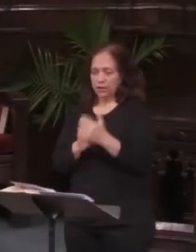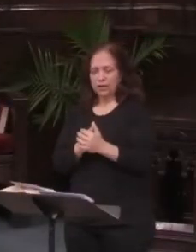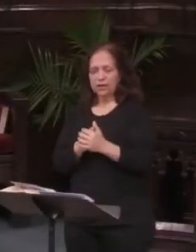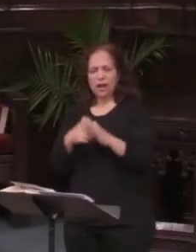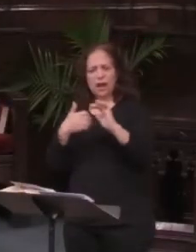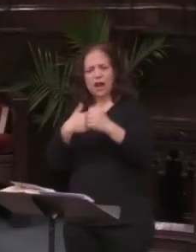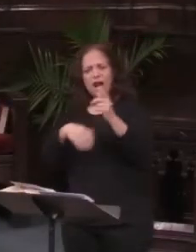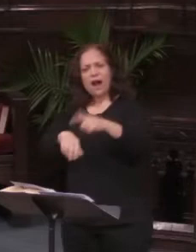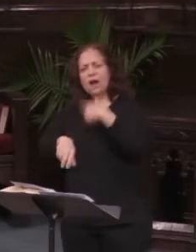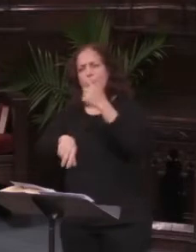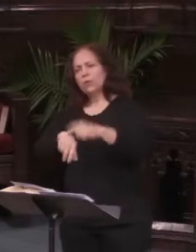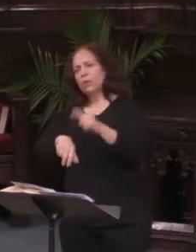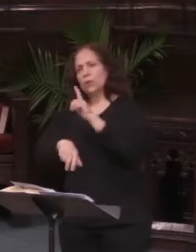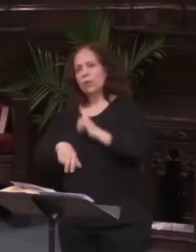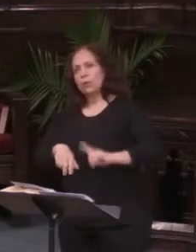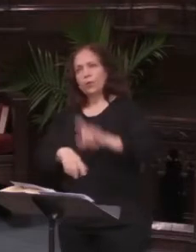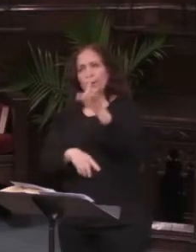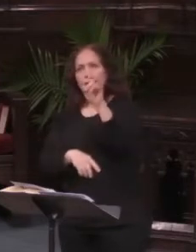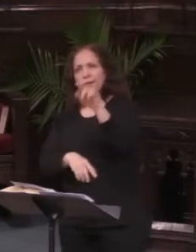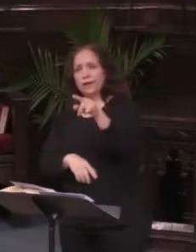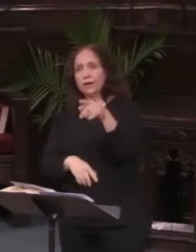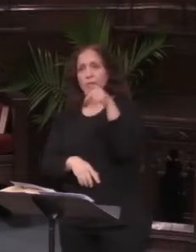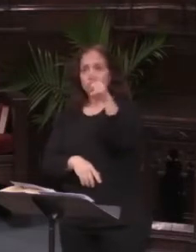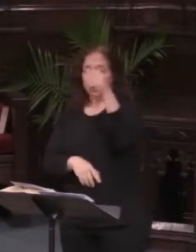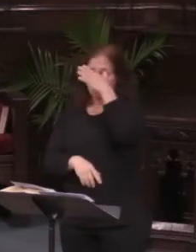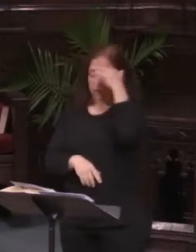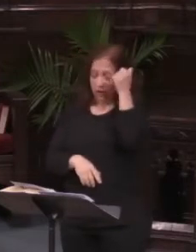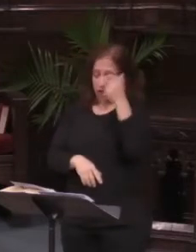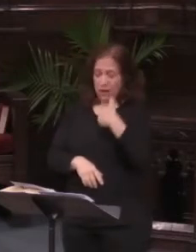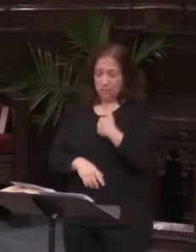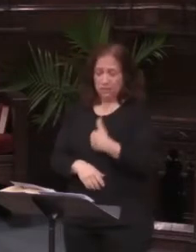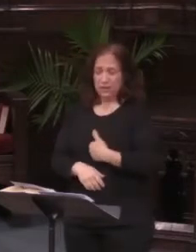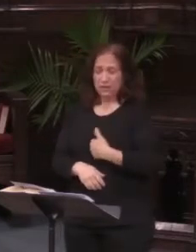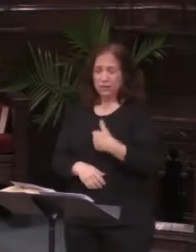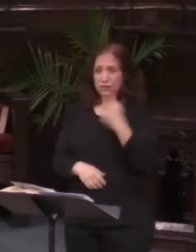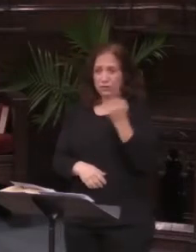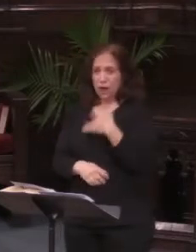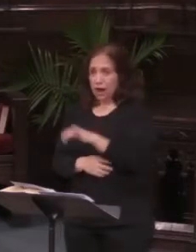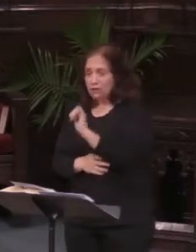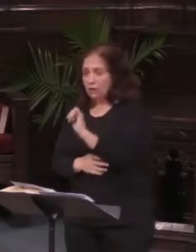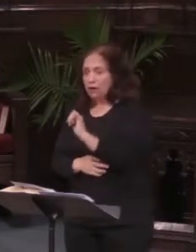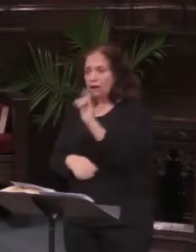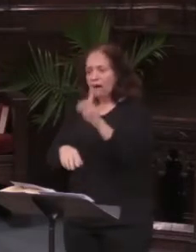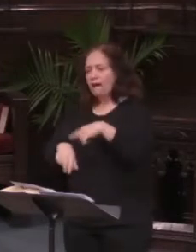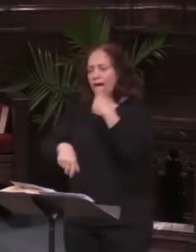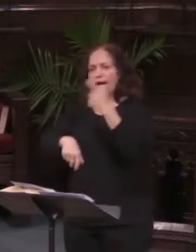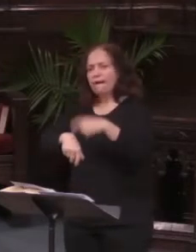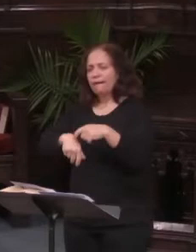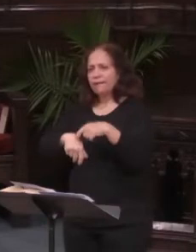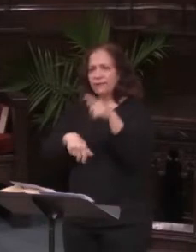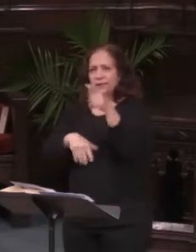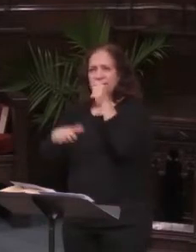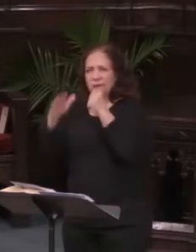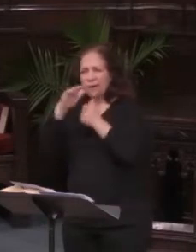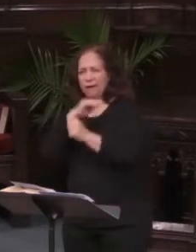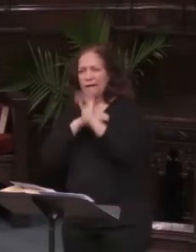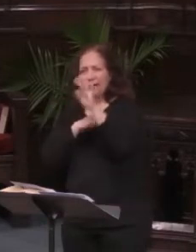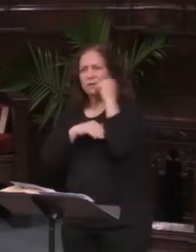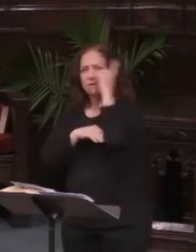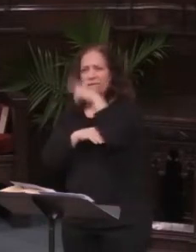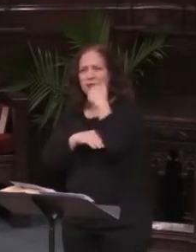How long, O Lord, will you forget me forever? How long will you hide your face from